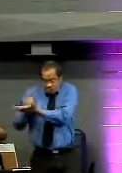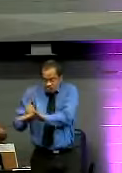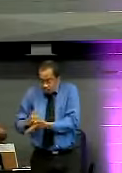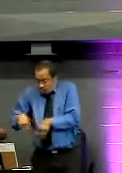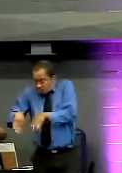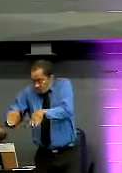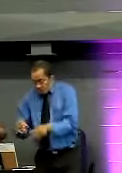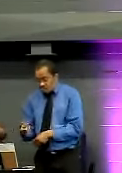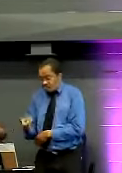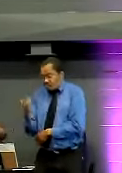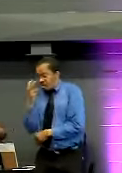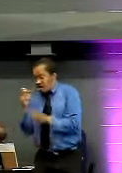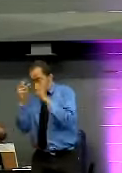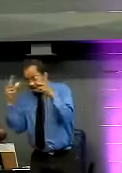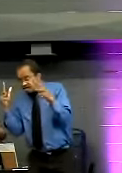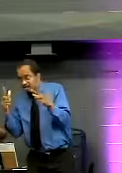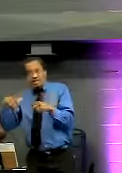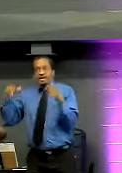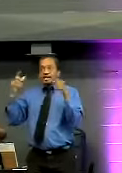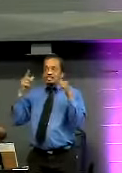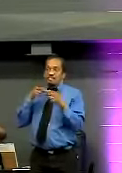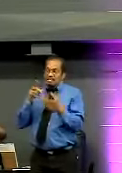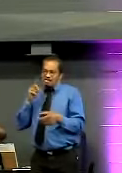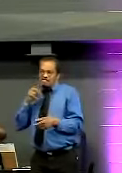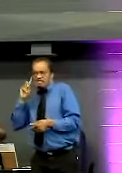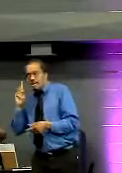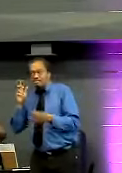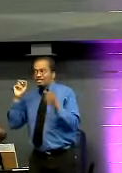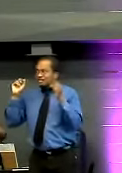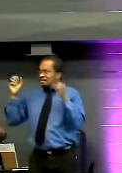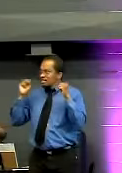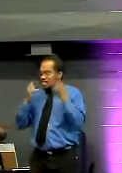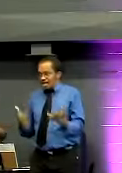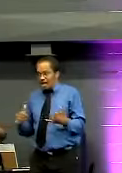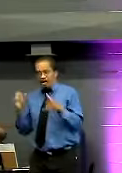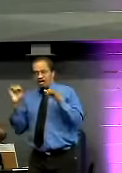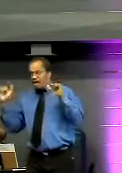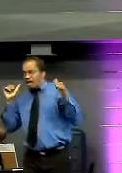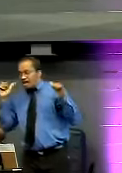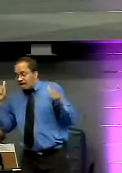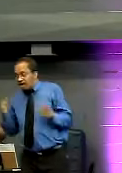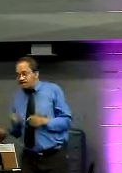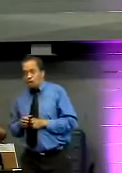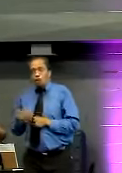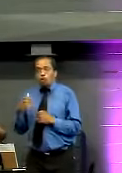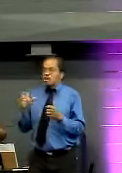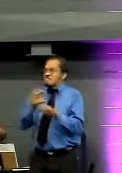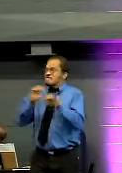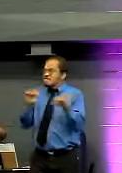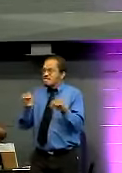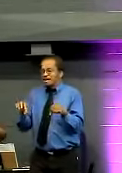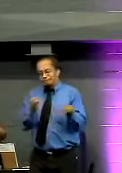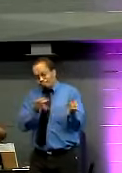Help the mute to talk. Help the deaf to hear. Did nothing but taught love. And guess